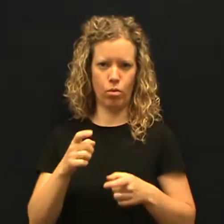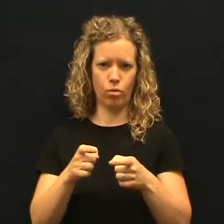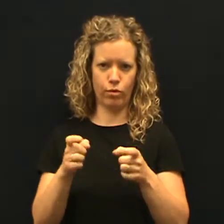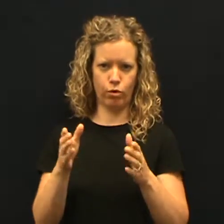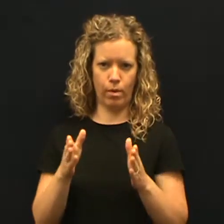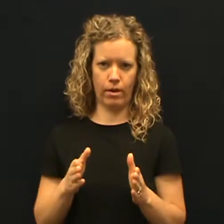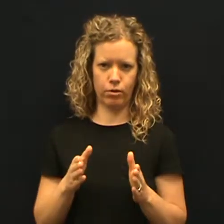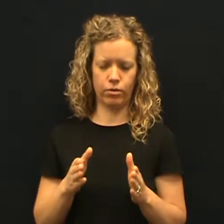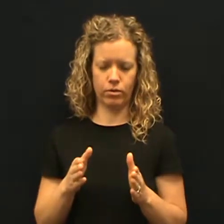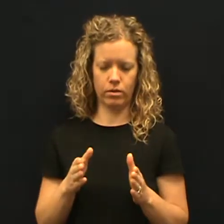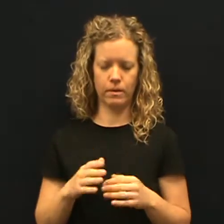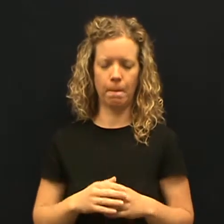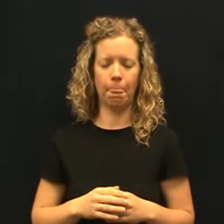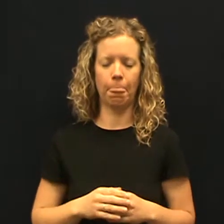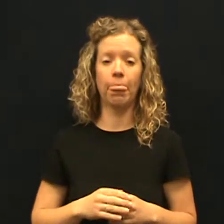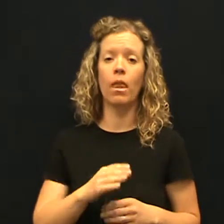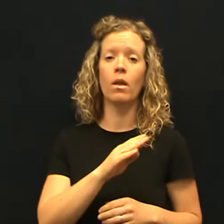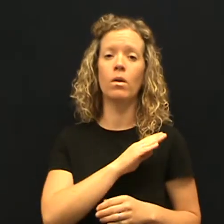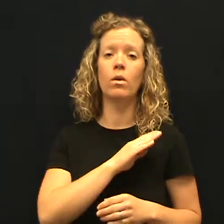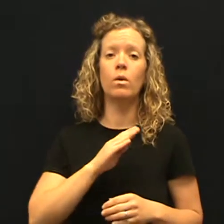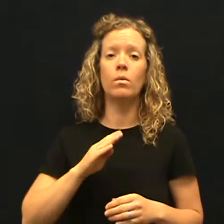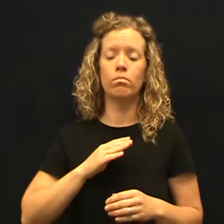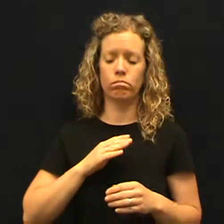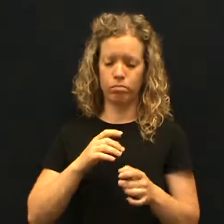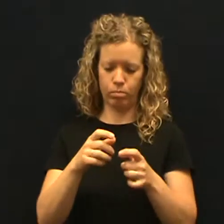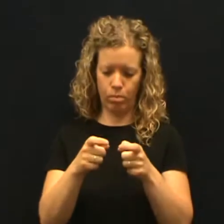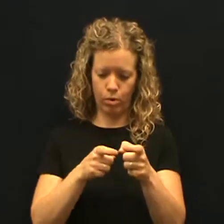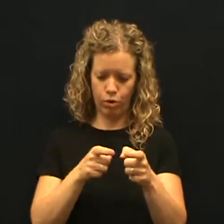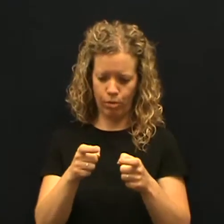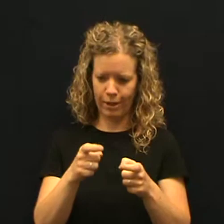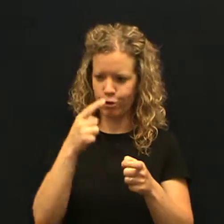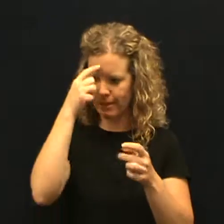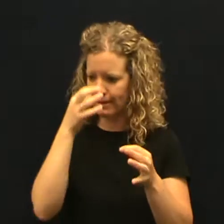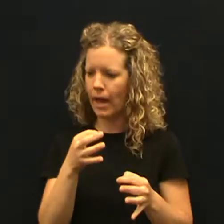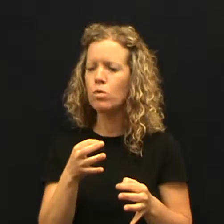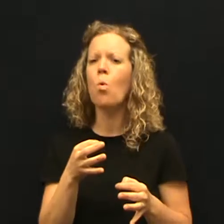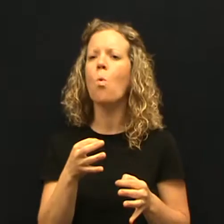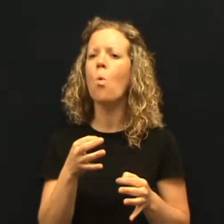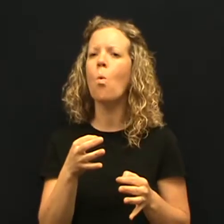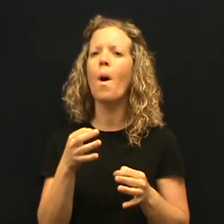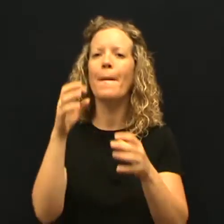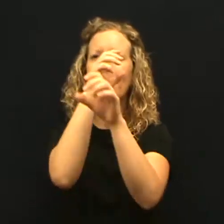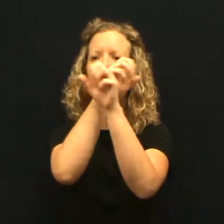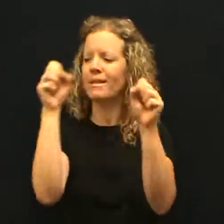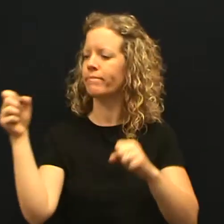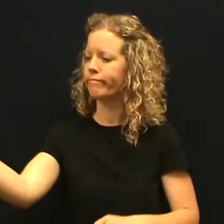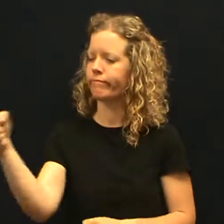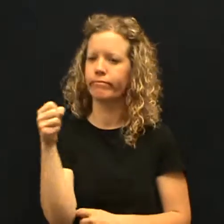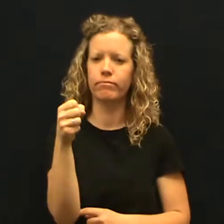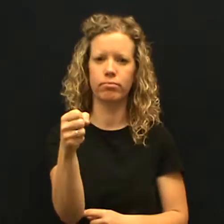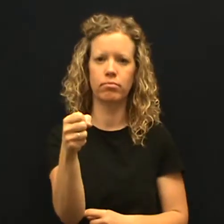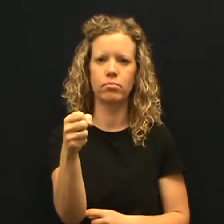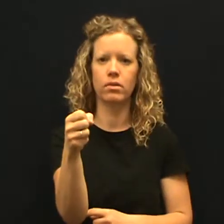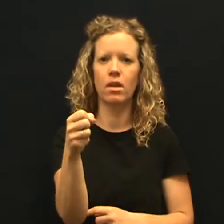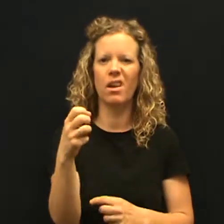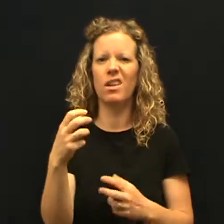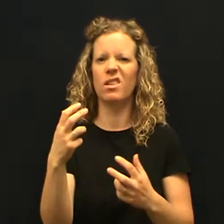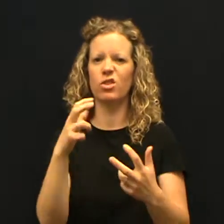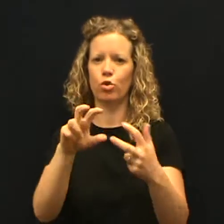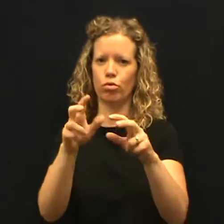Now, the board of directors appoints the president. So really, the stockholders can control quite a bit about